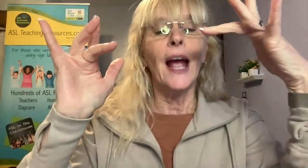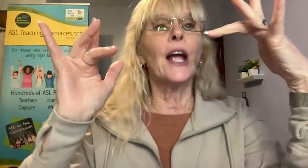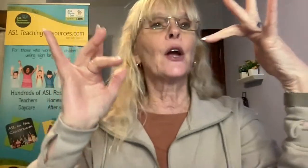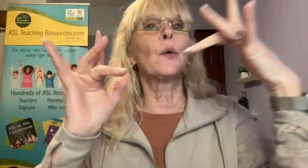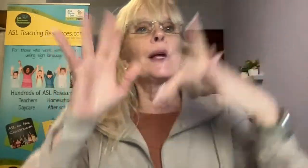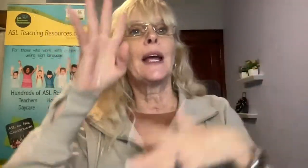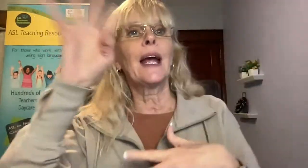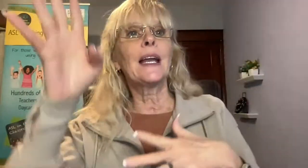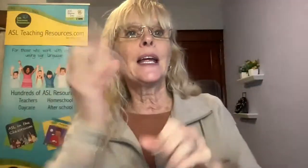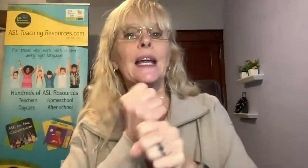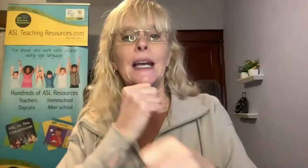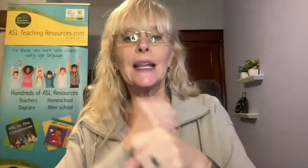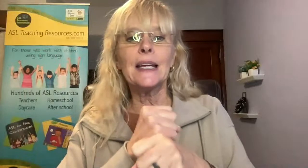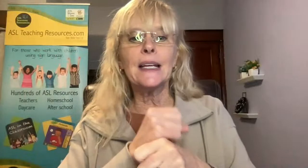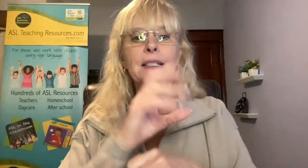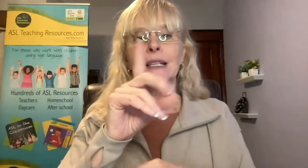and creating these